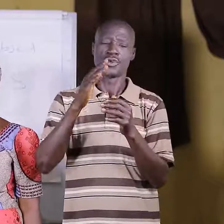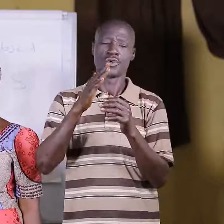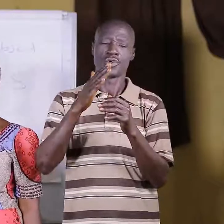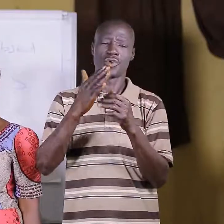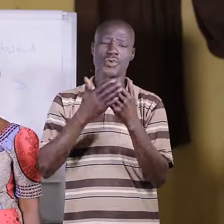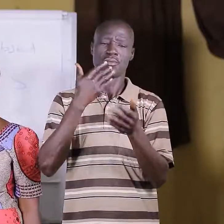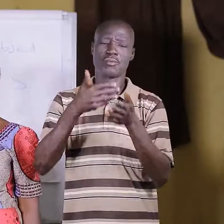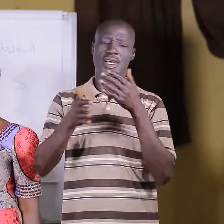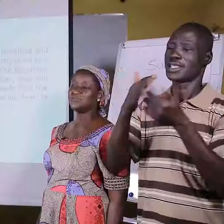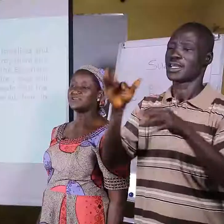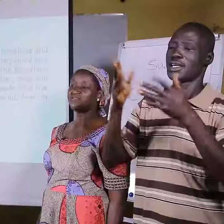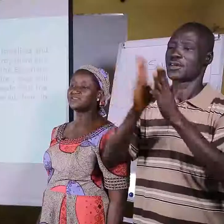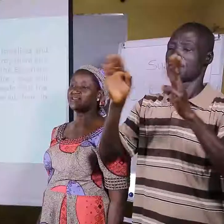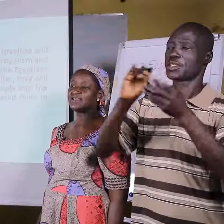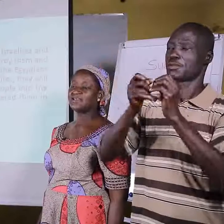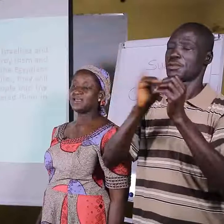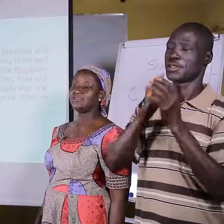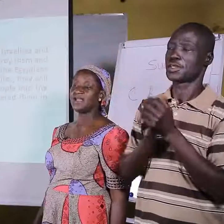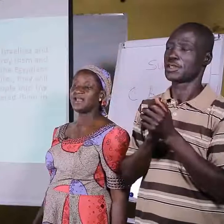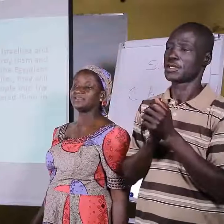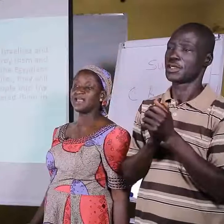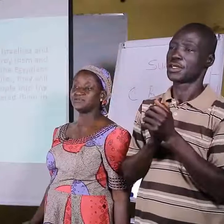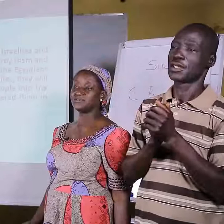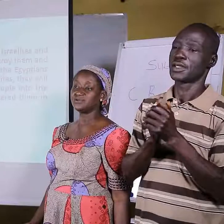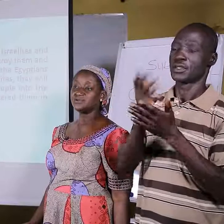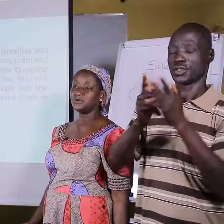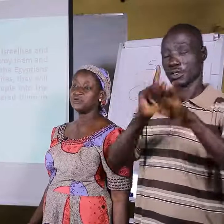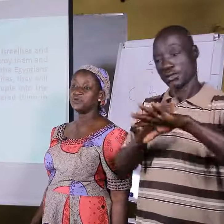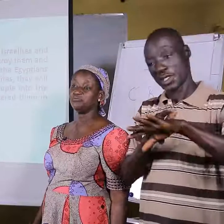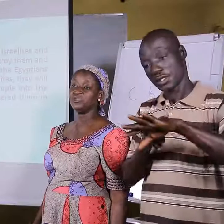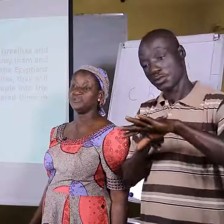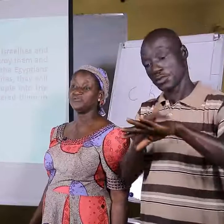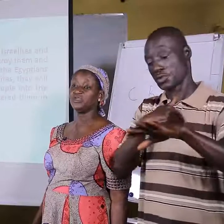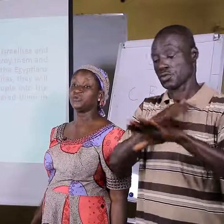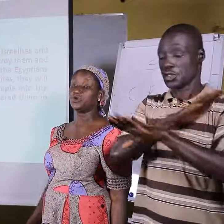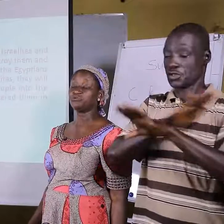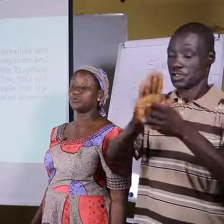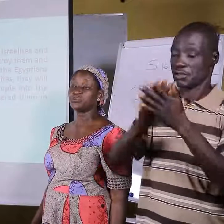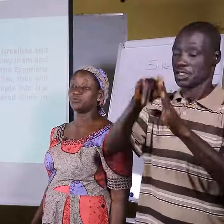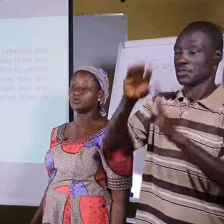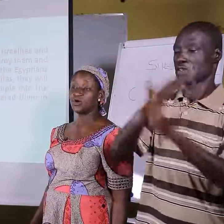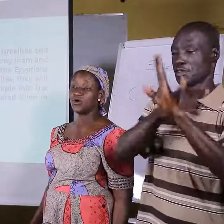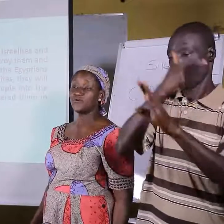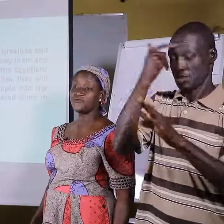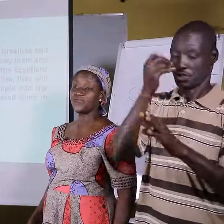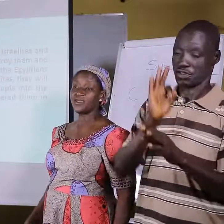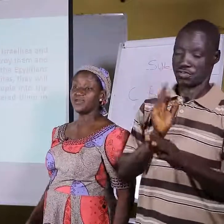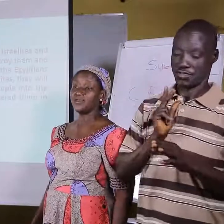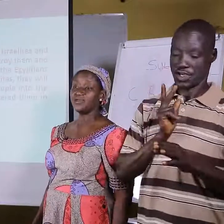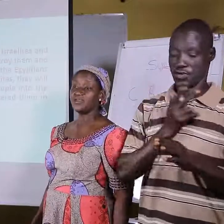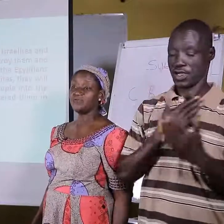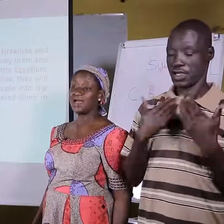big the problem is. But you tend to see that there are times we don't believe in God because of what? Of